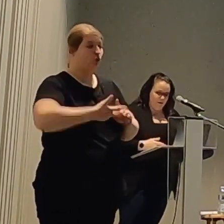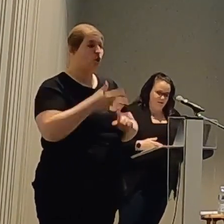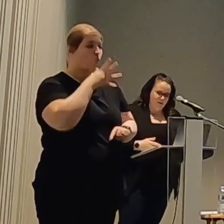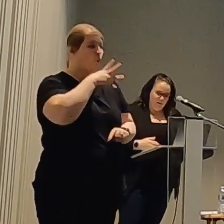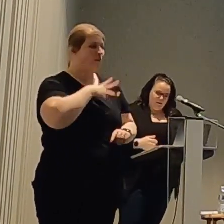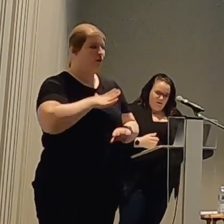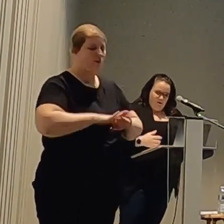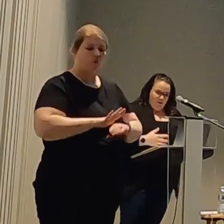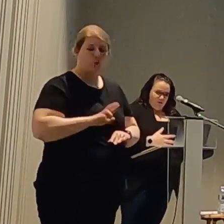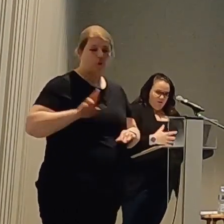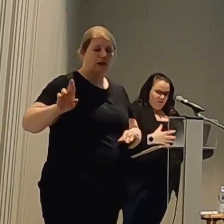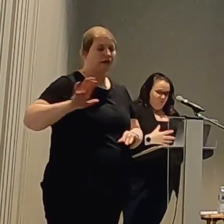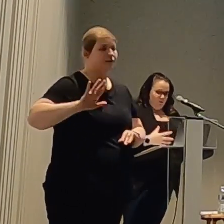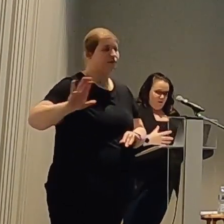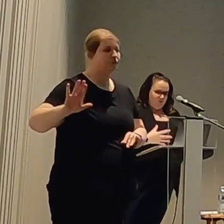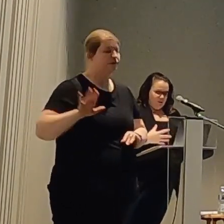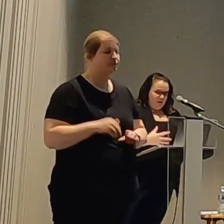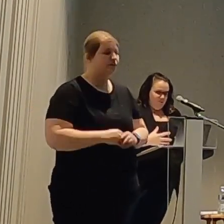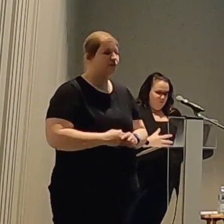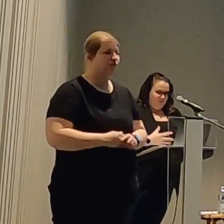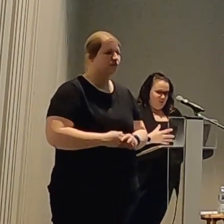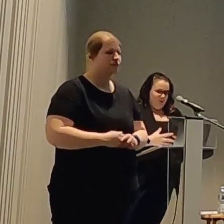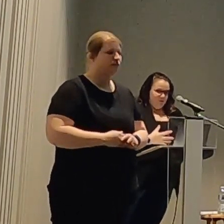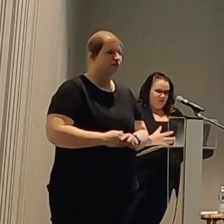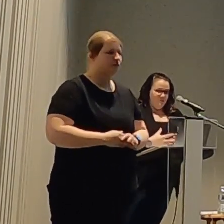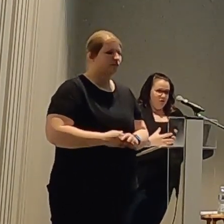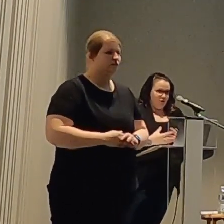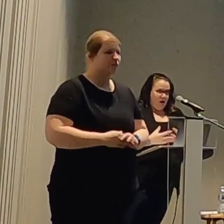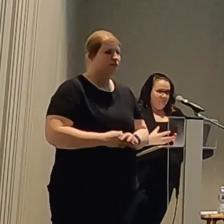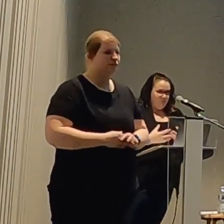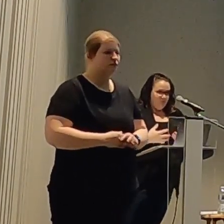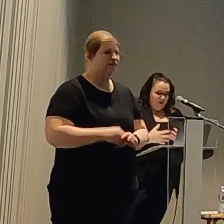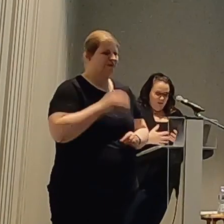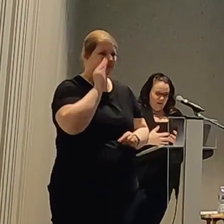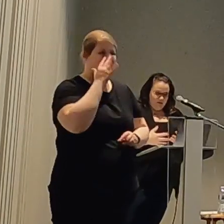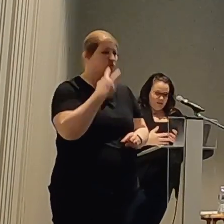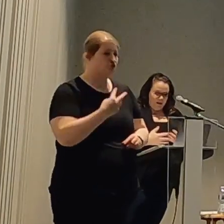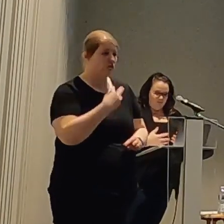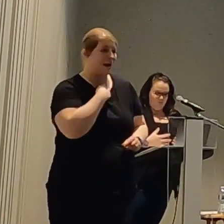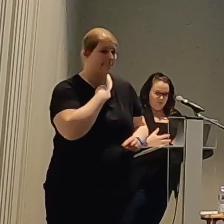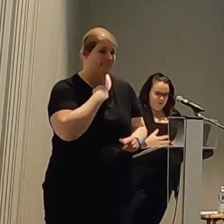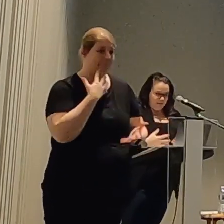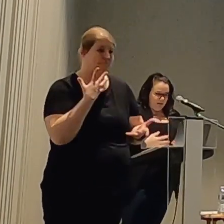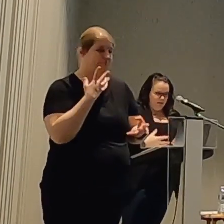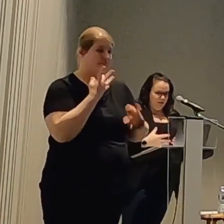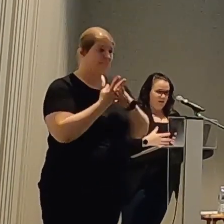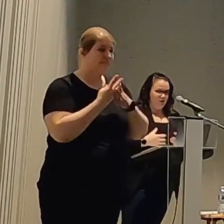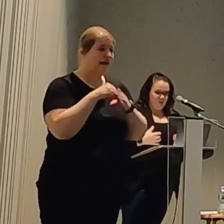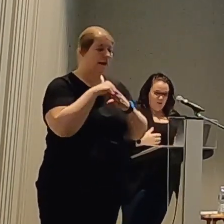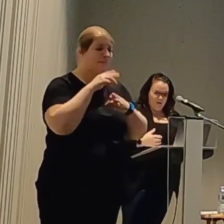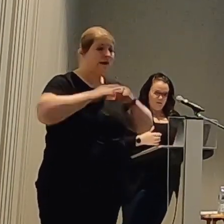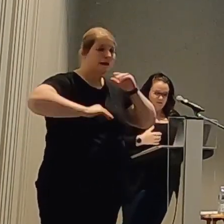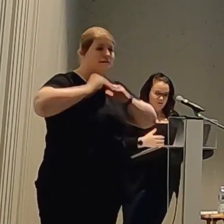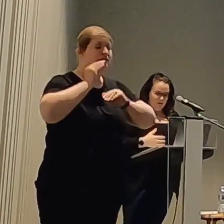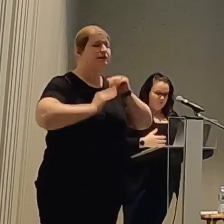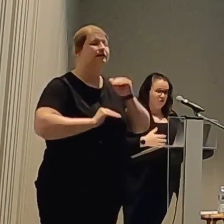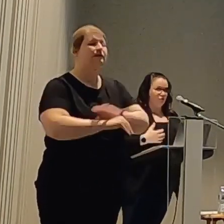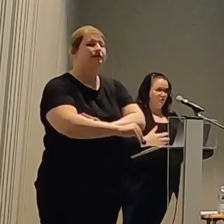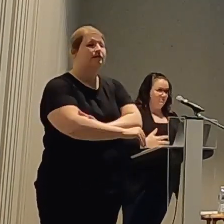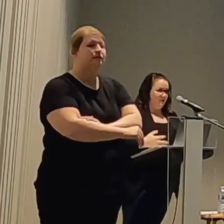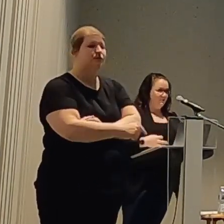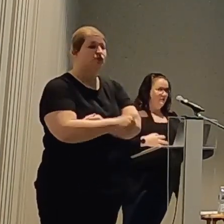far right, she appears to be trapped, maybe inside of a building, and she